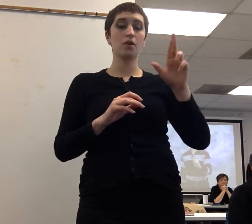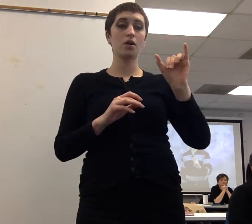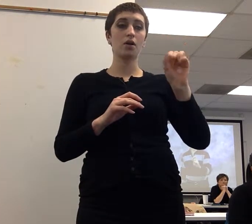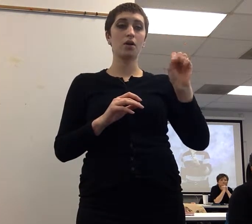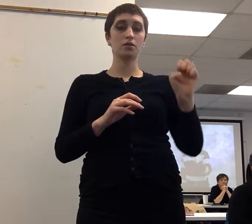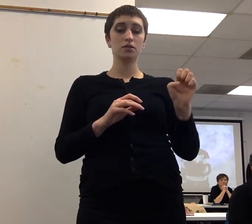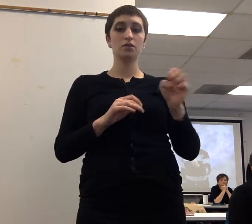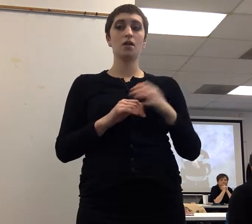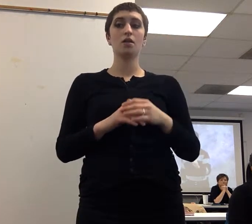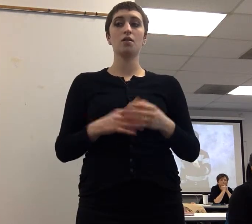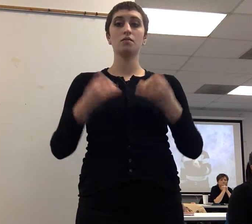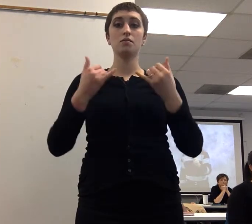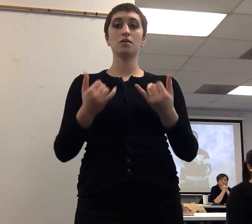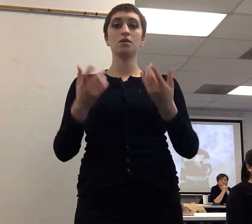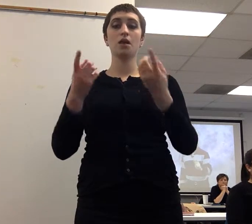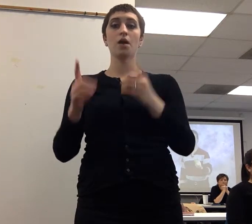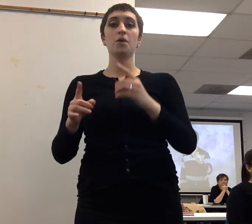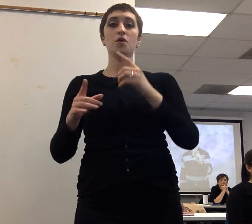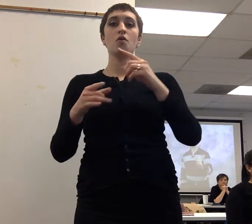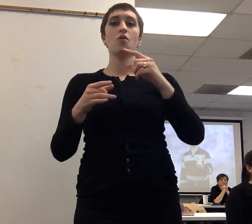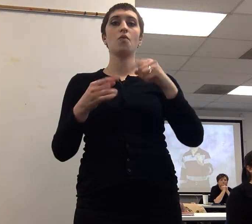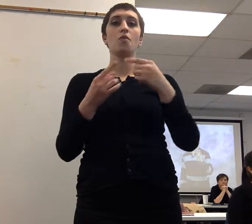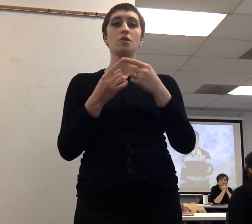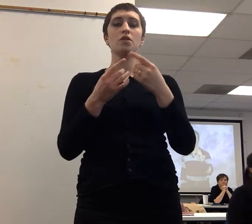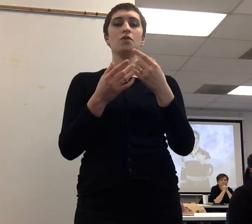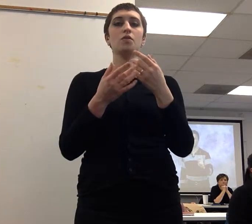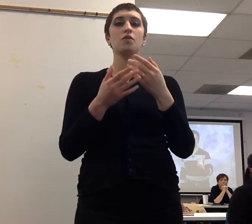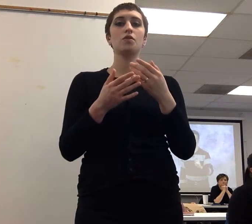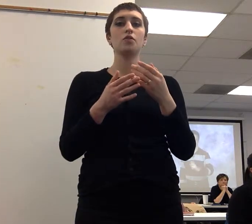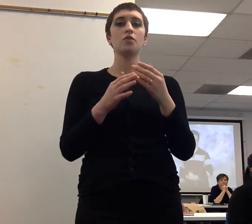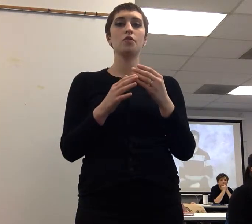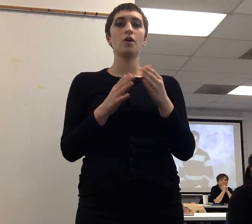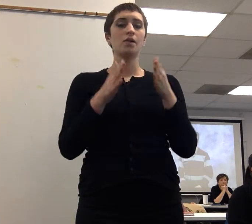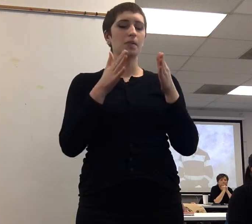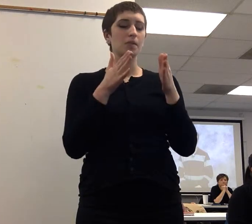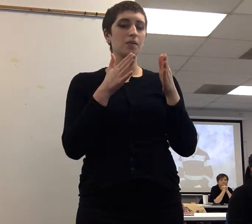if any, restrictions on what businesses could do.